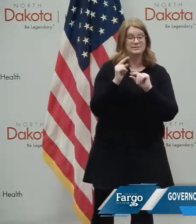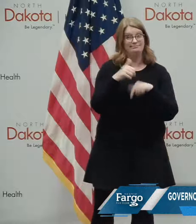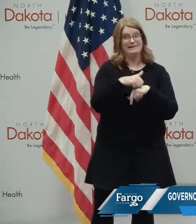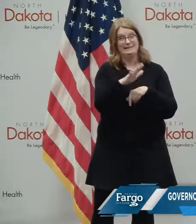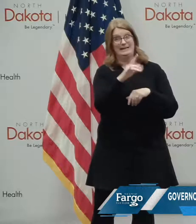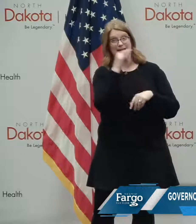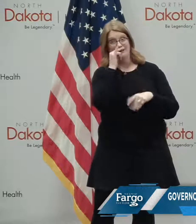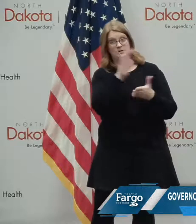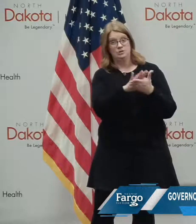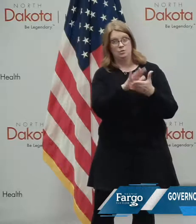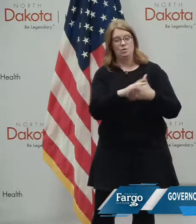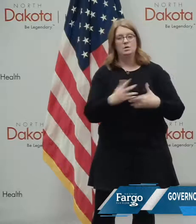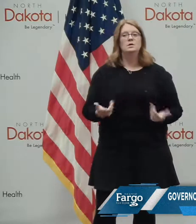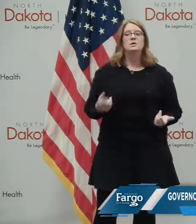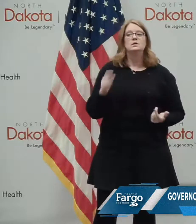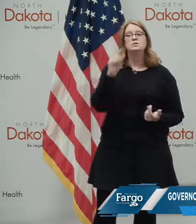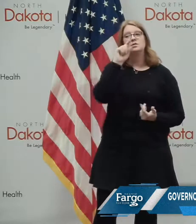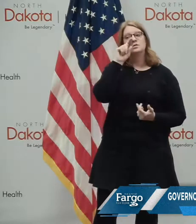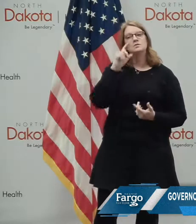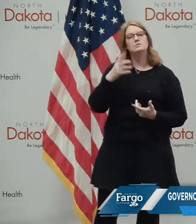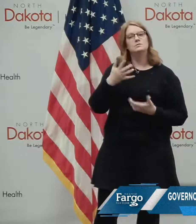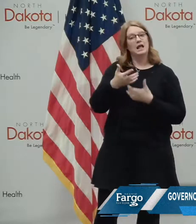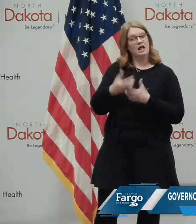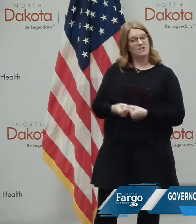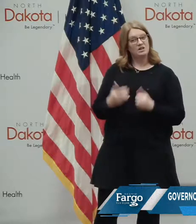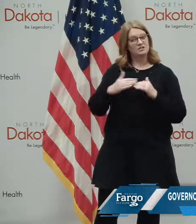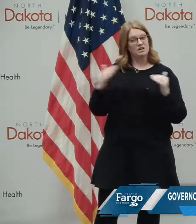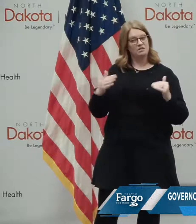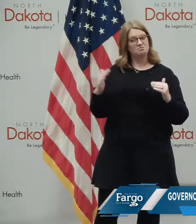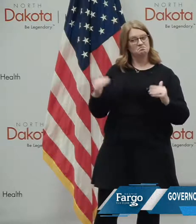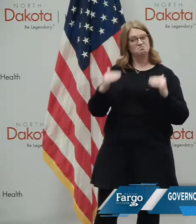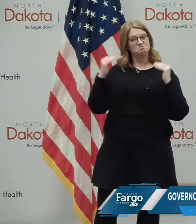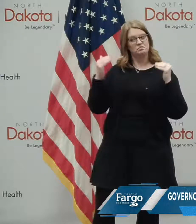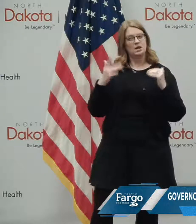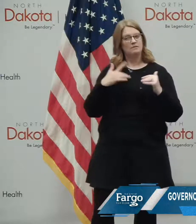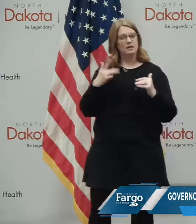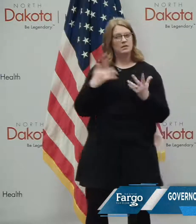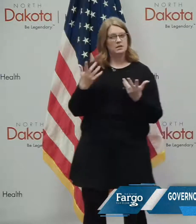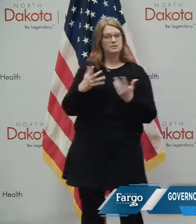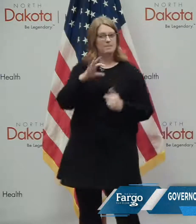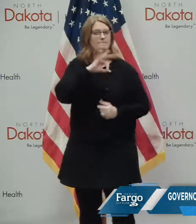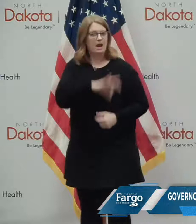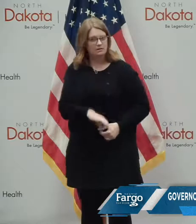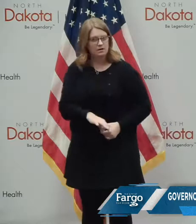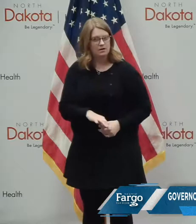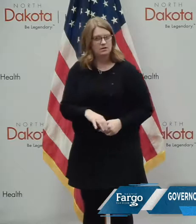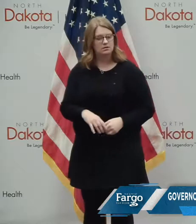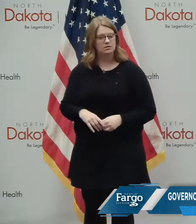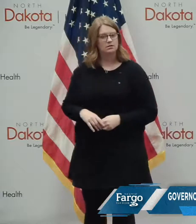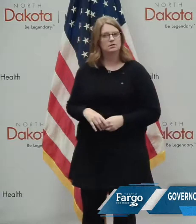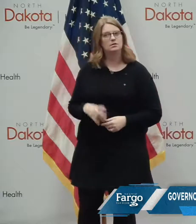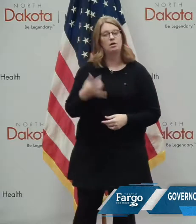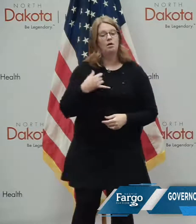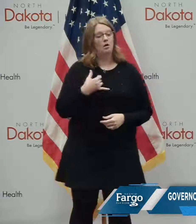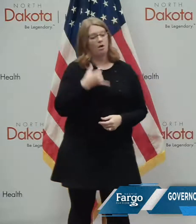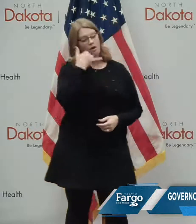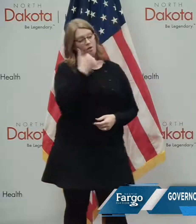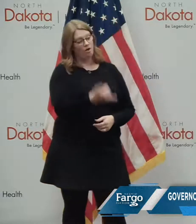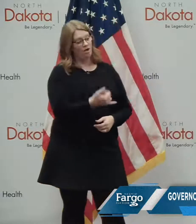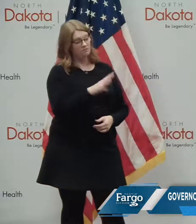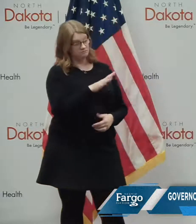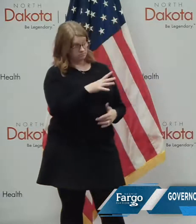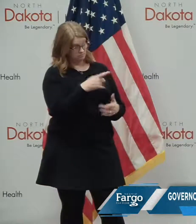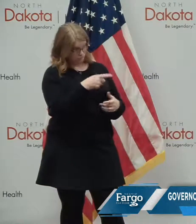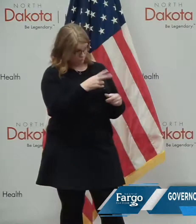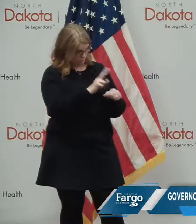confidence level goes up. It goes up because now there's an incentive. If now when you get a call and you've been named a close contact and they say, were you